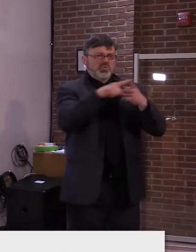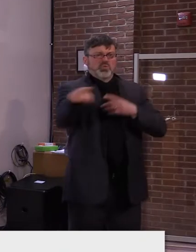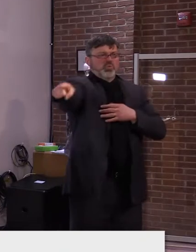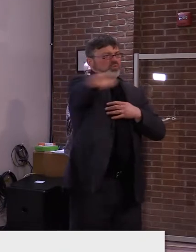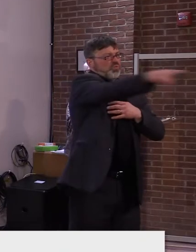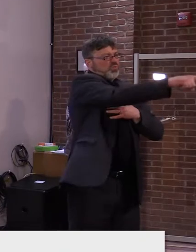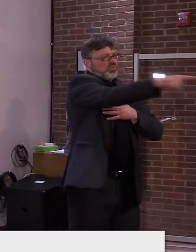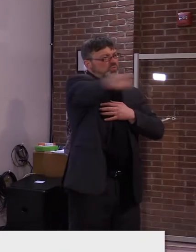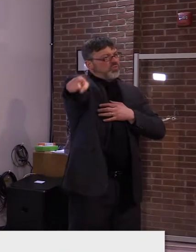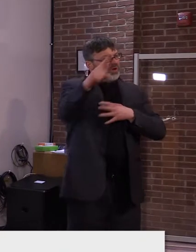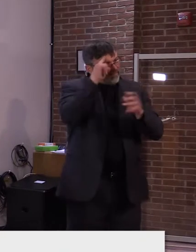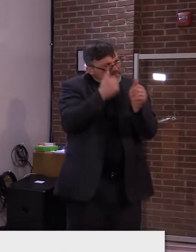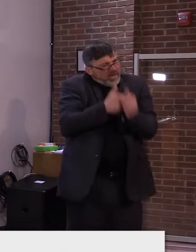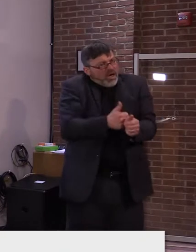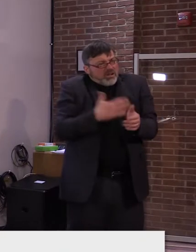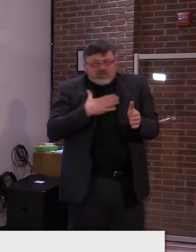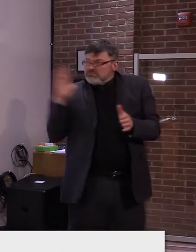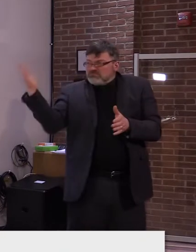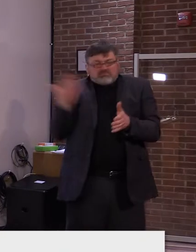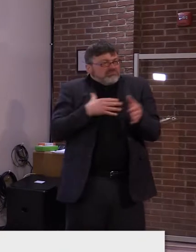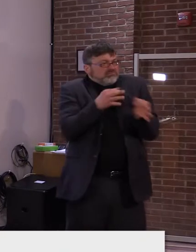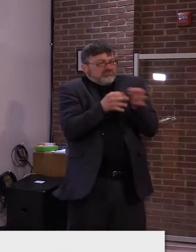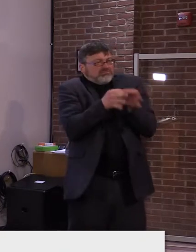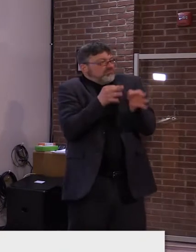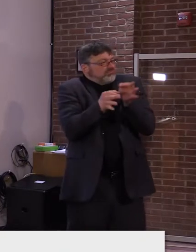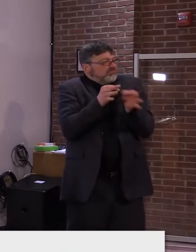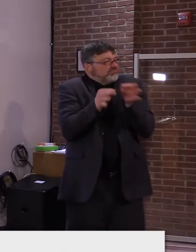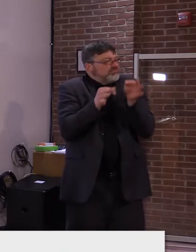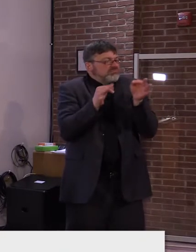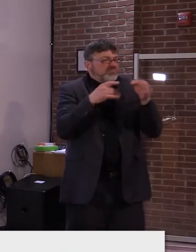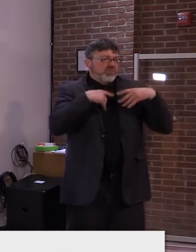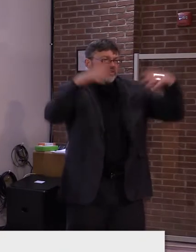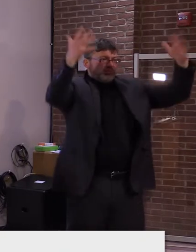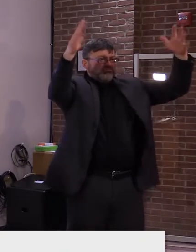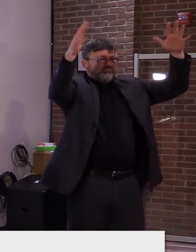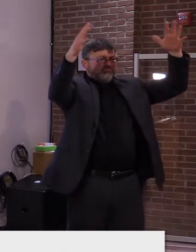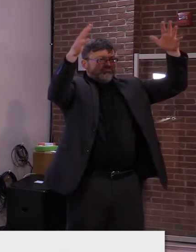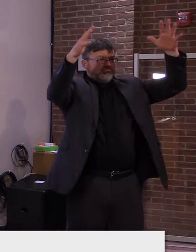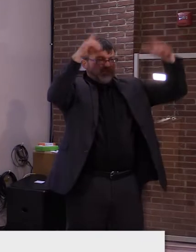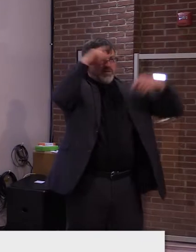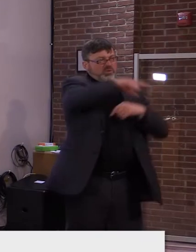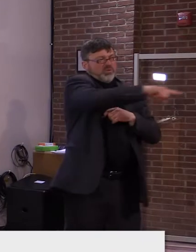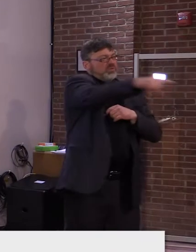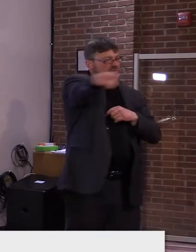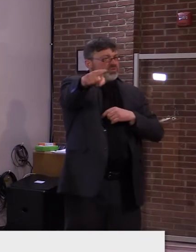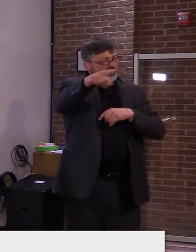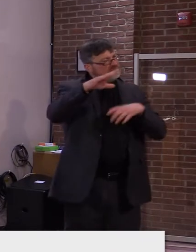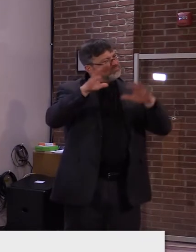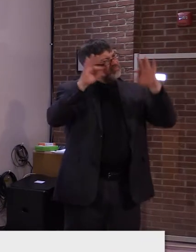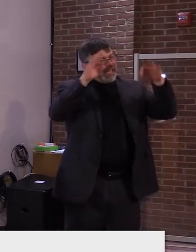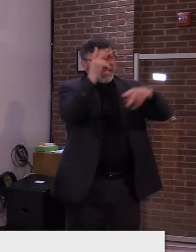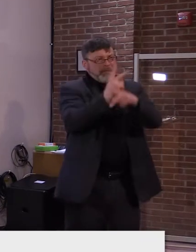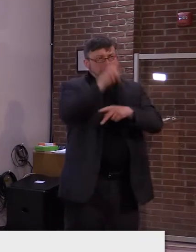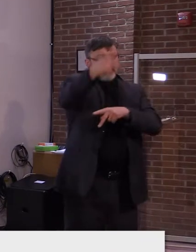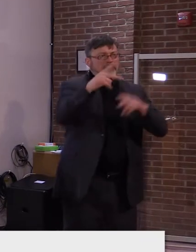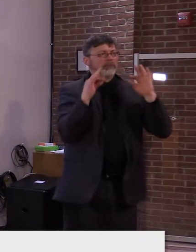crowds. I want to applaud Vermonters for where we are today, for all that you have done, because we couldn't